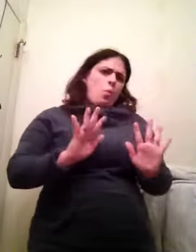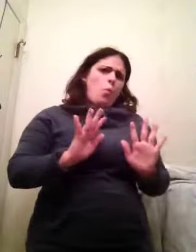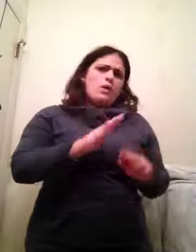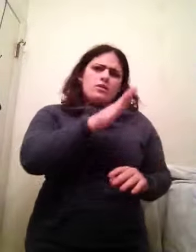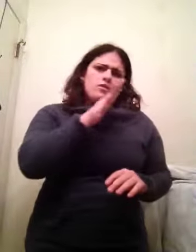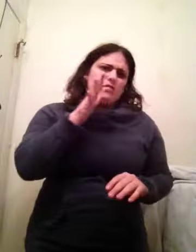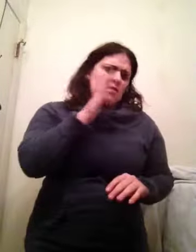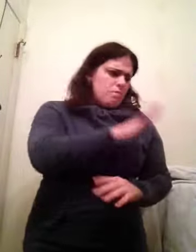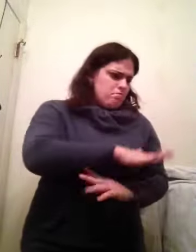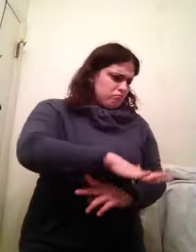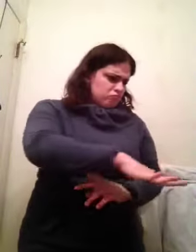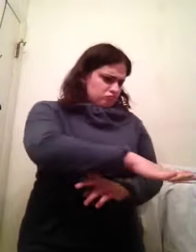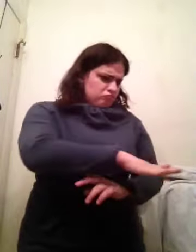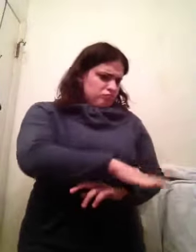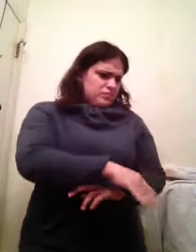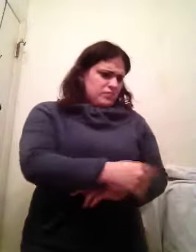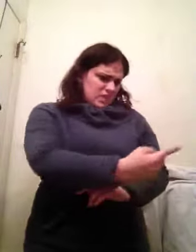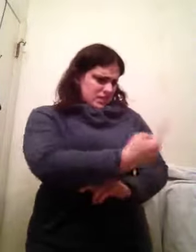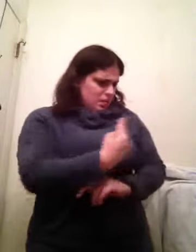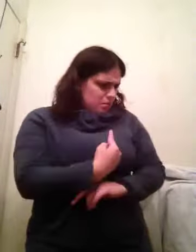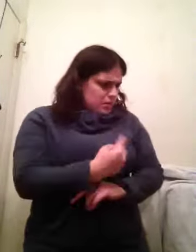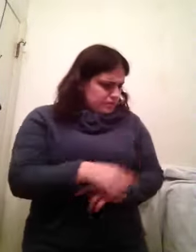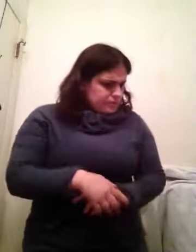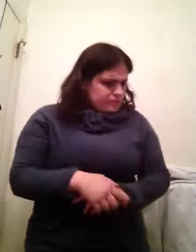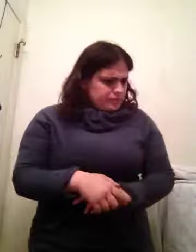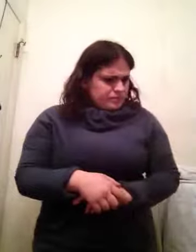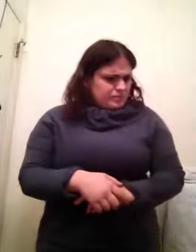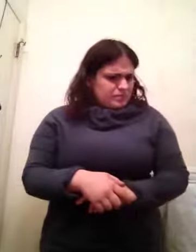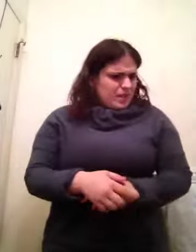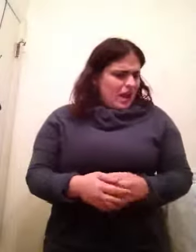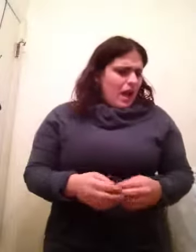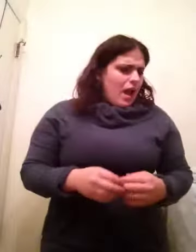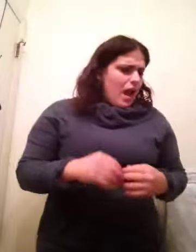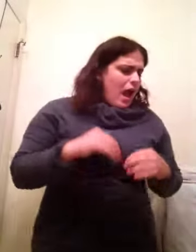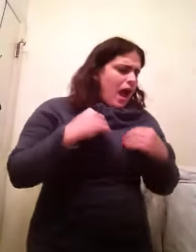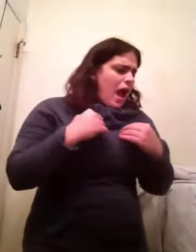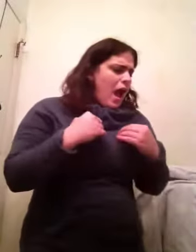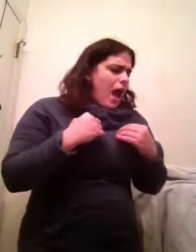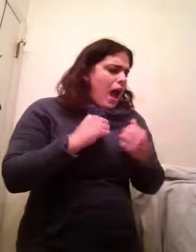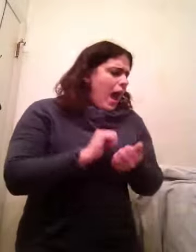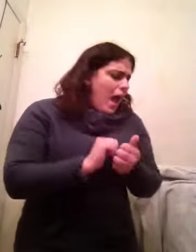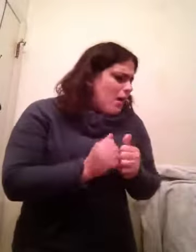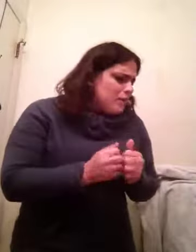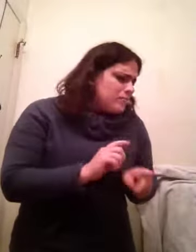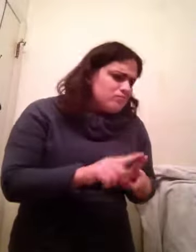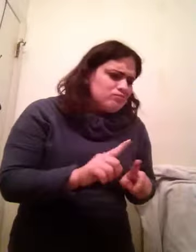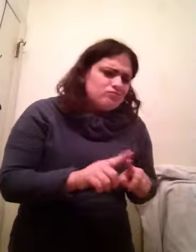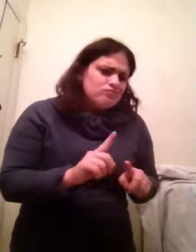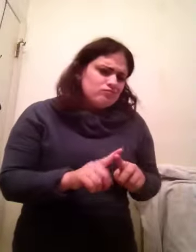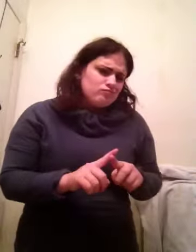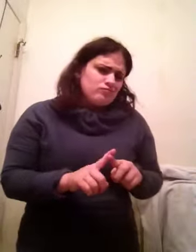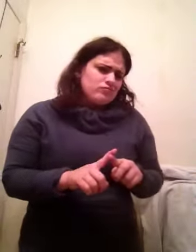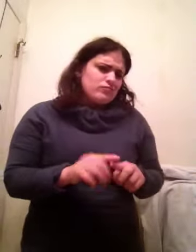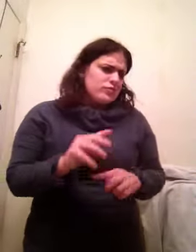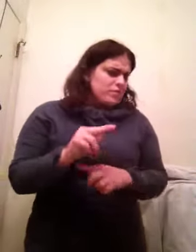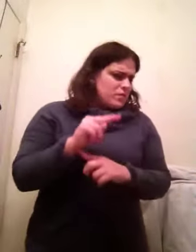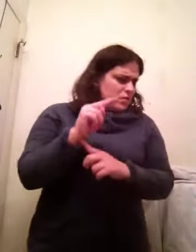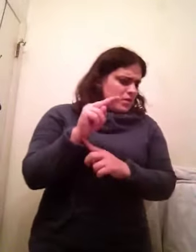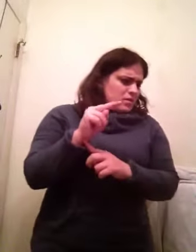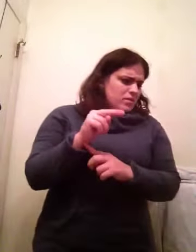farms. How are they different from these farms in the North? They were bigger, and a lot of people said they